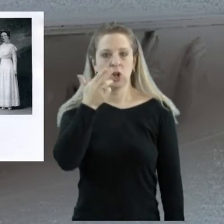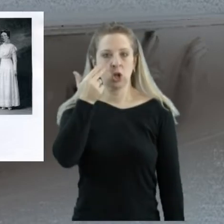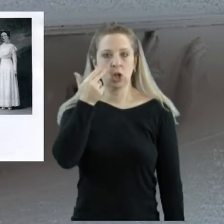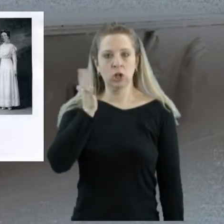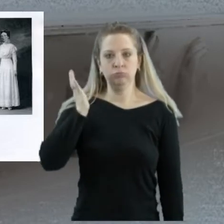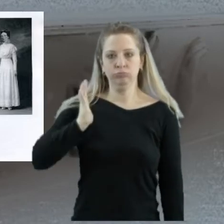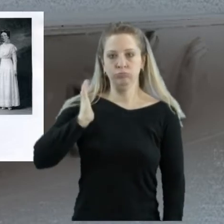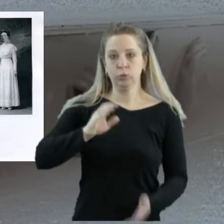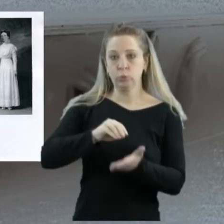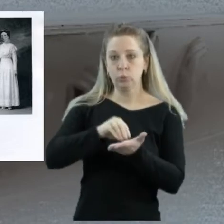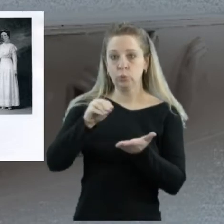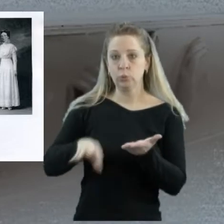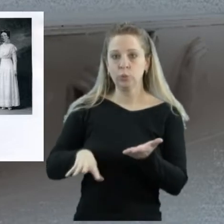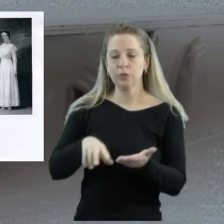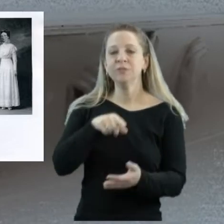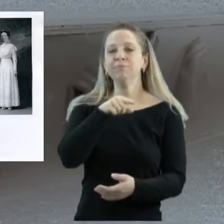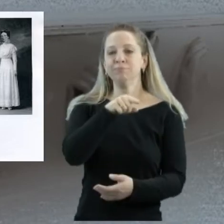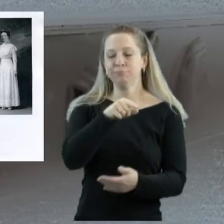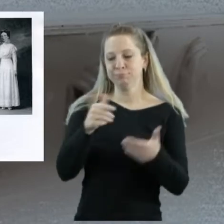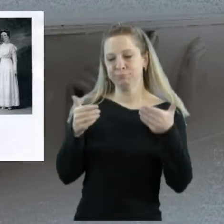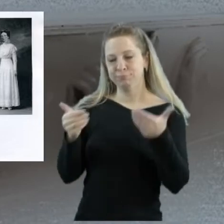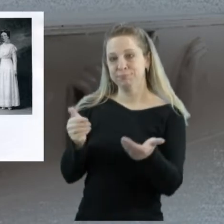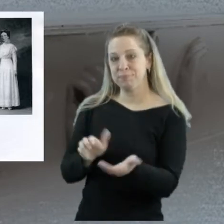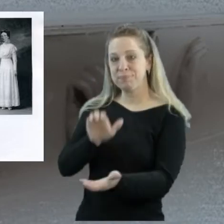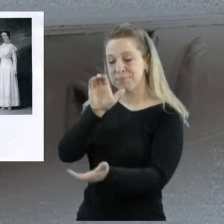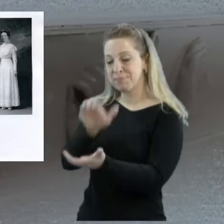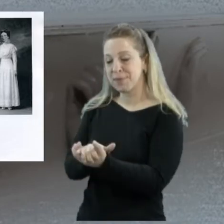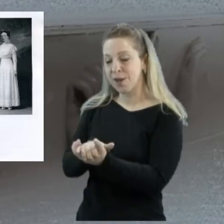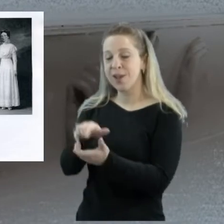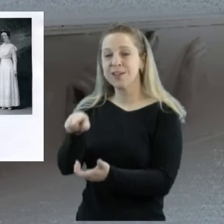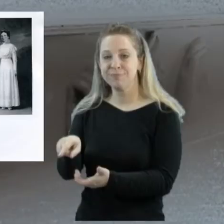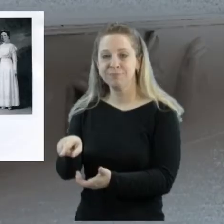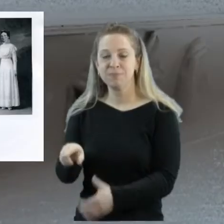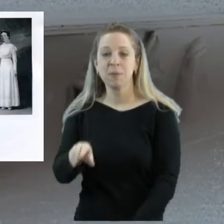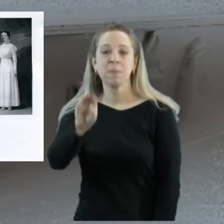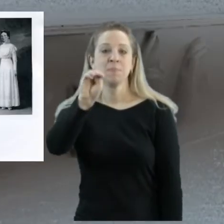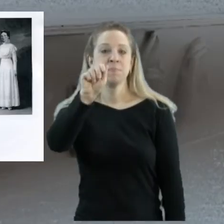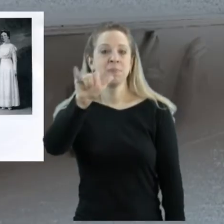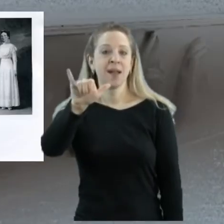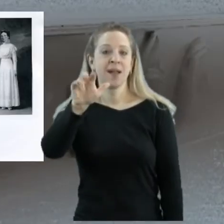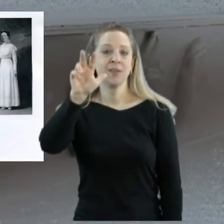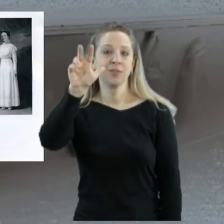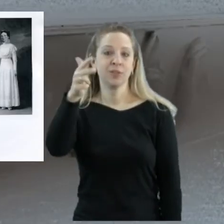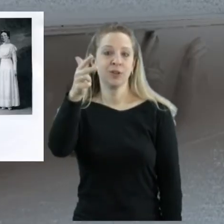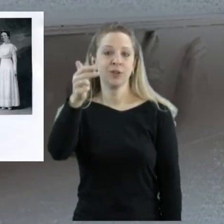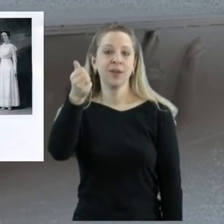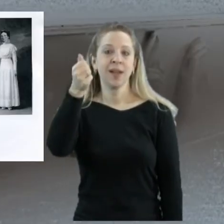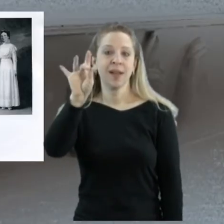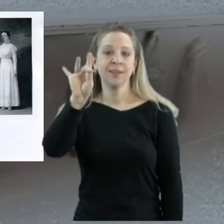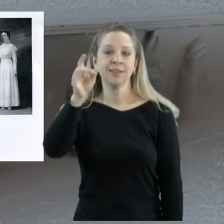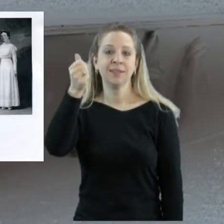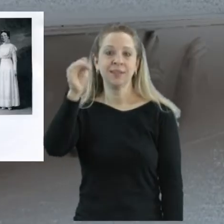Claire married a former student, Eliza Boardman, on May 3, 1819.